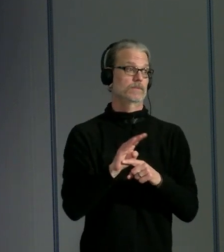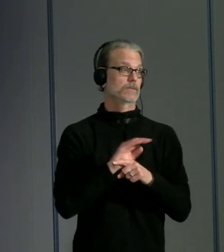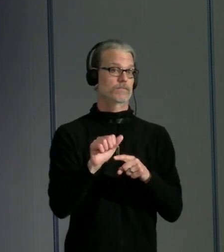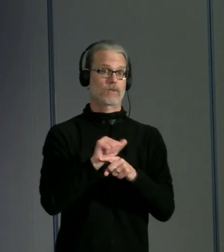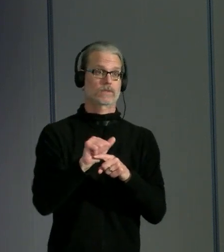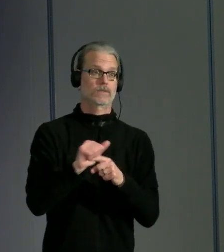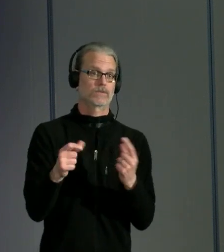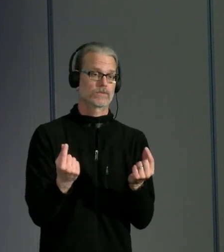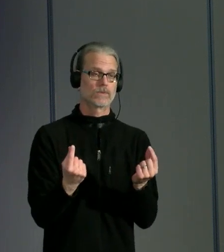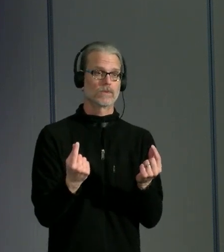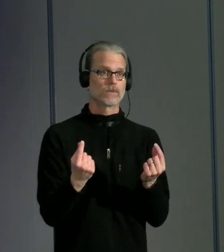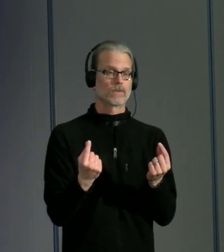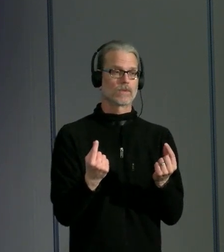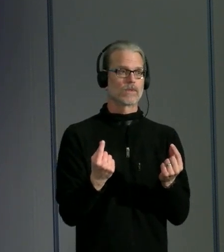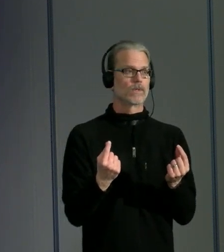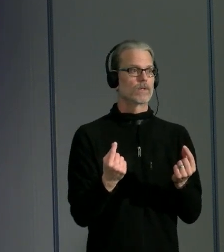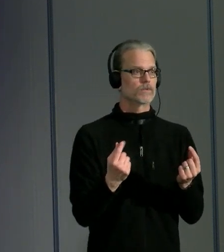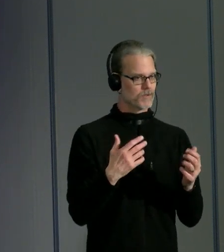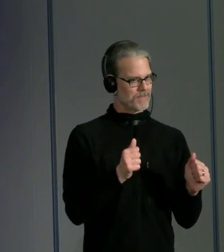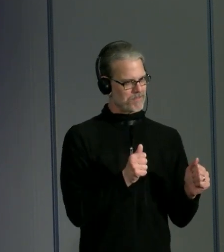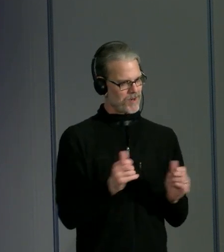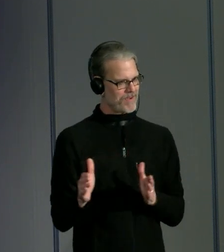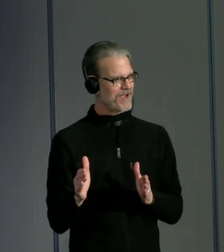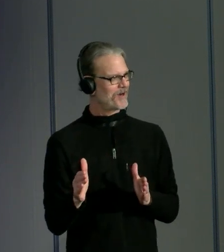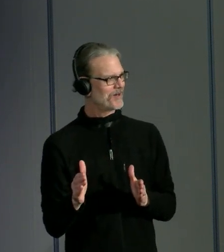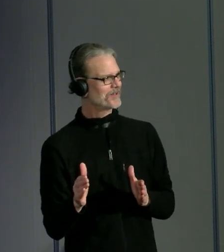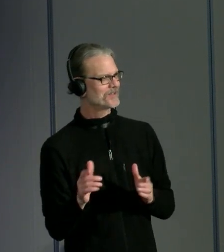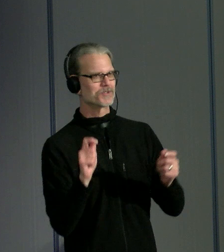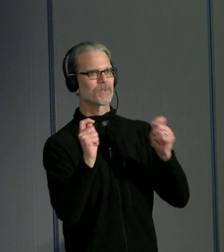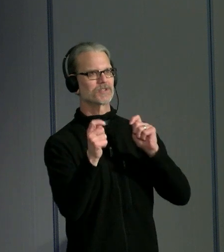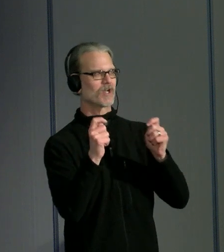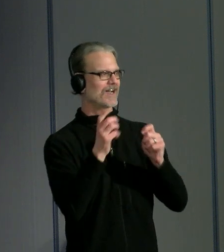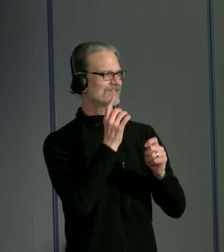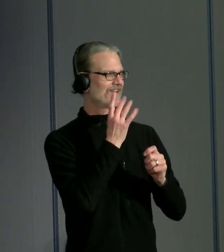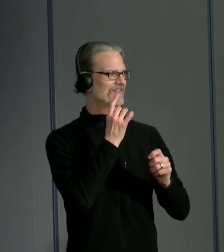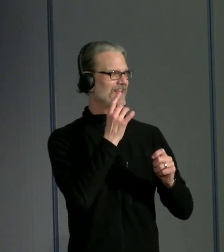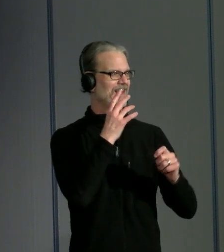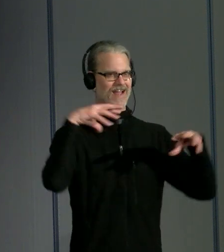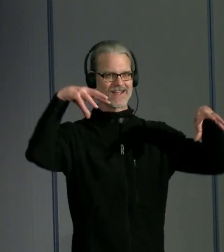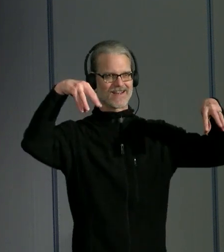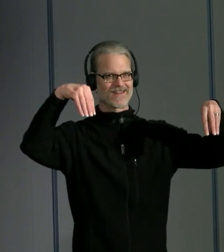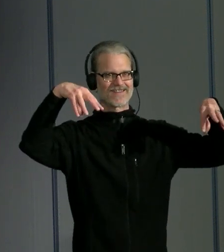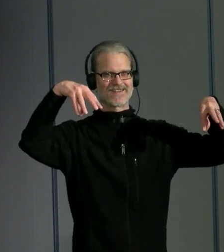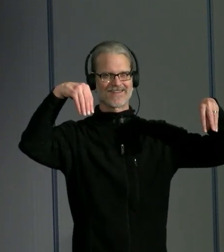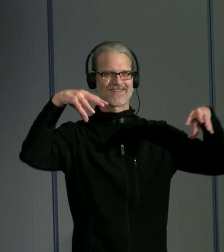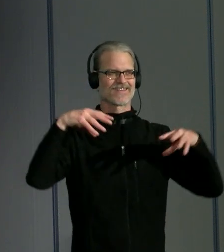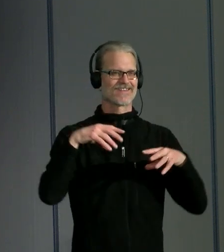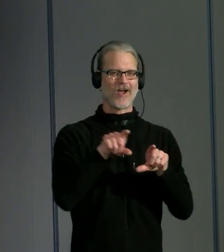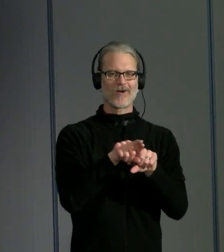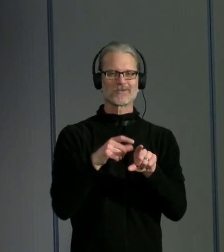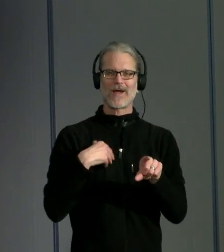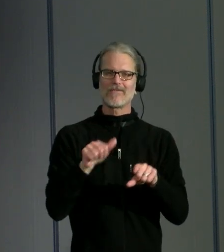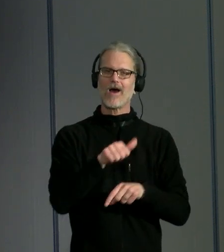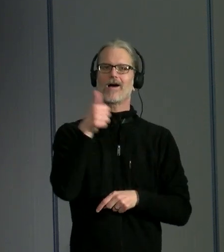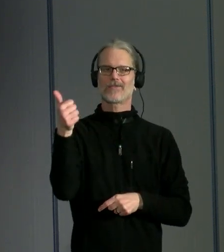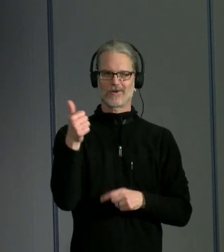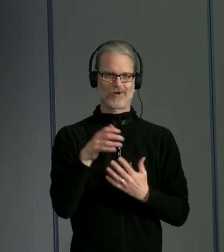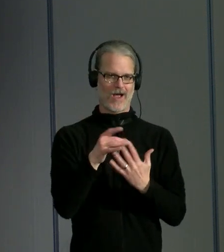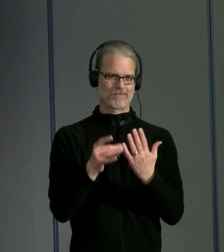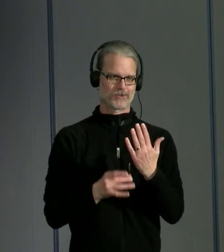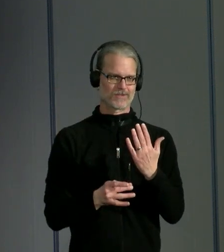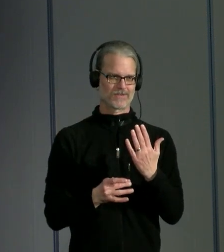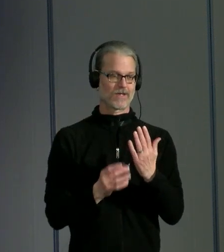this would be to be prepared to adjust lighting if possible, as well as having alternate options.